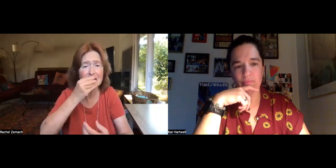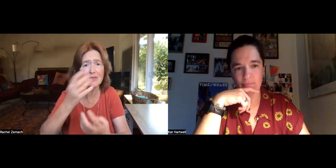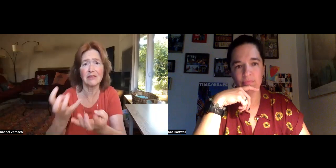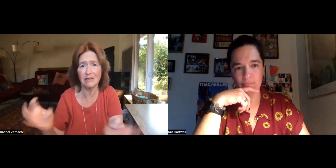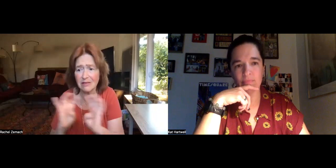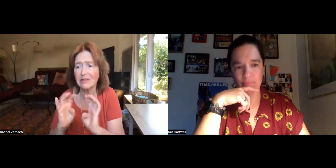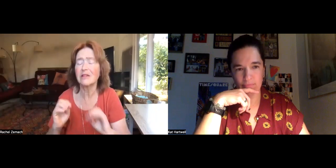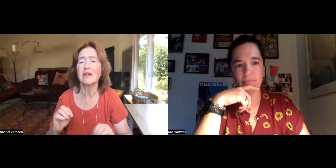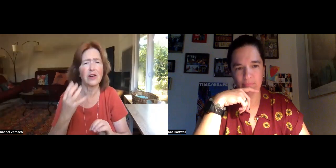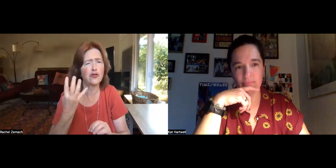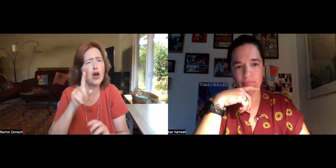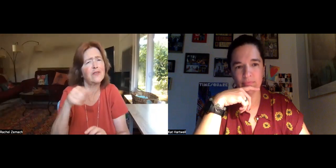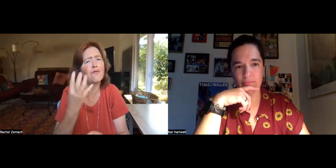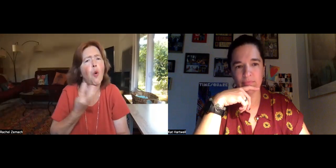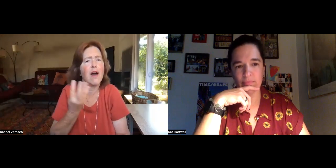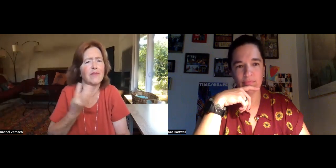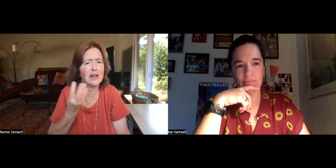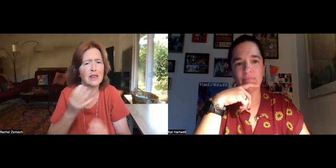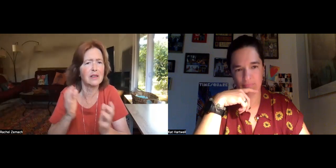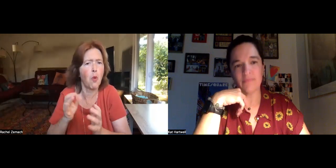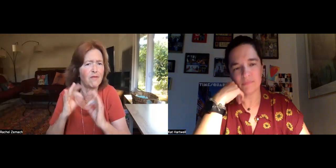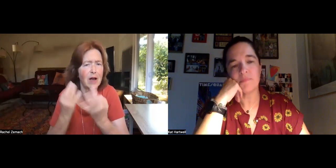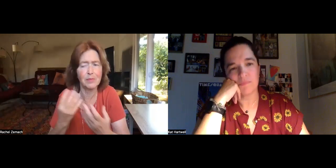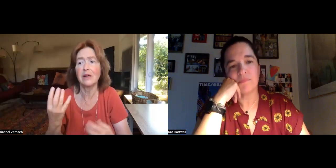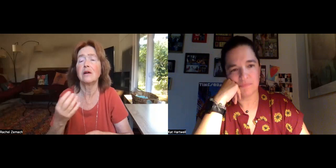eat just for us.